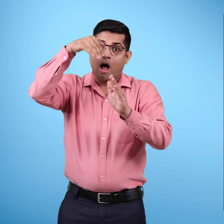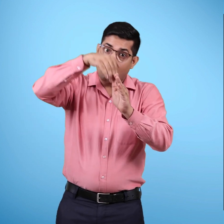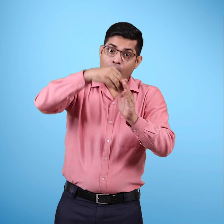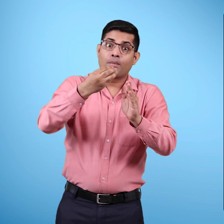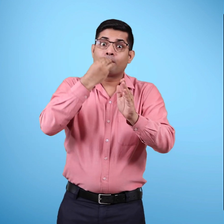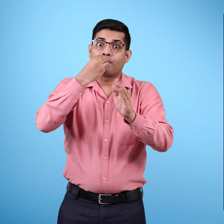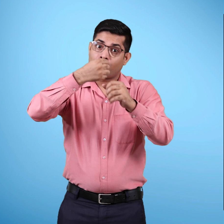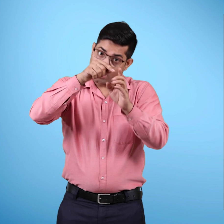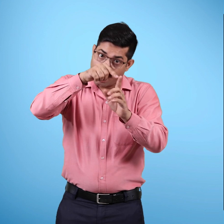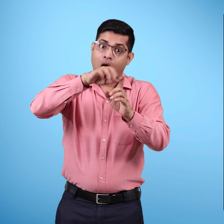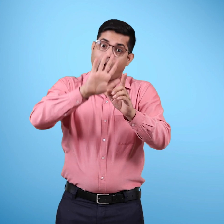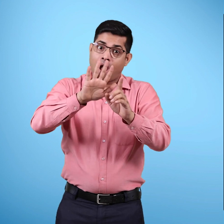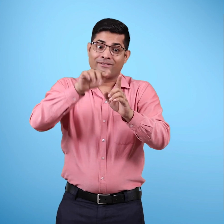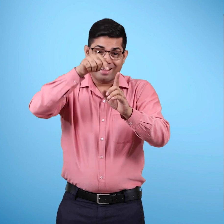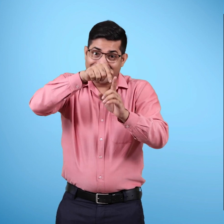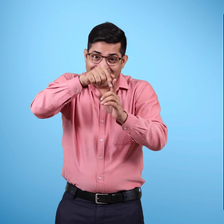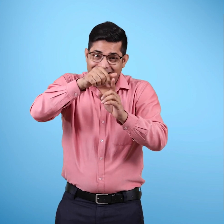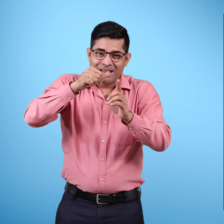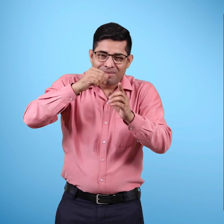in the presence of sunlight